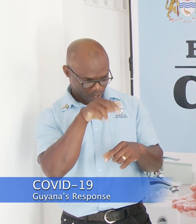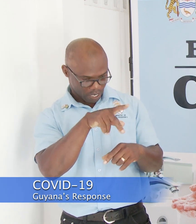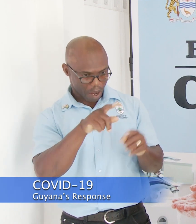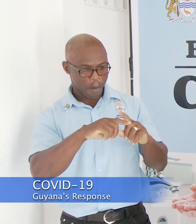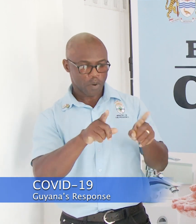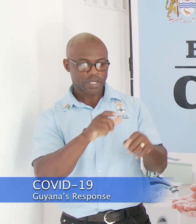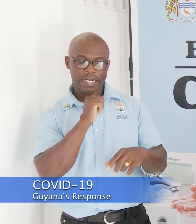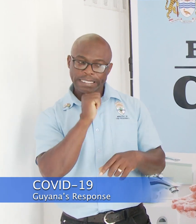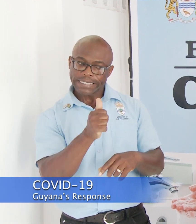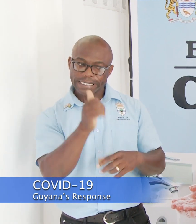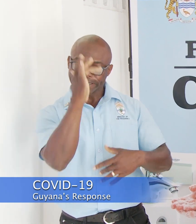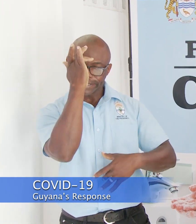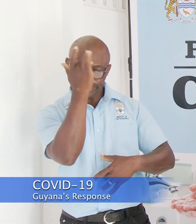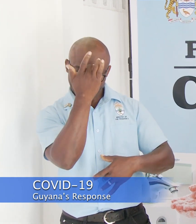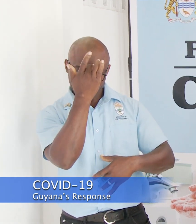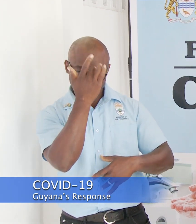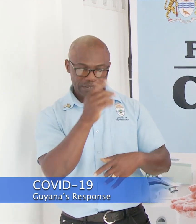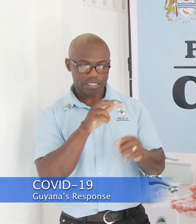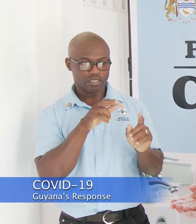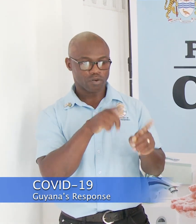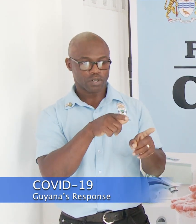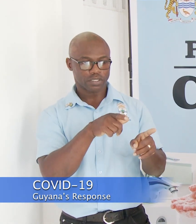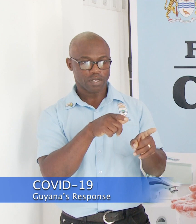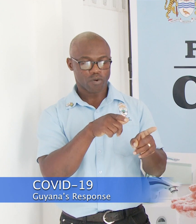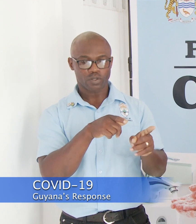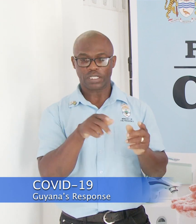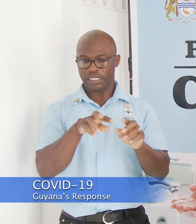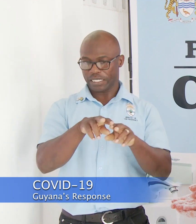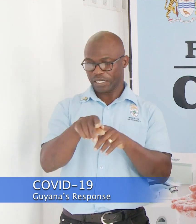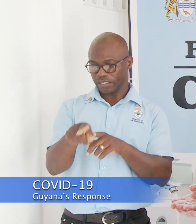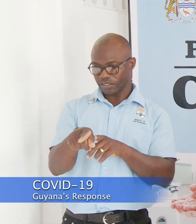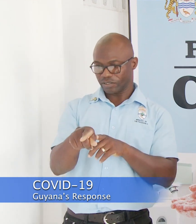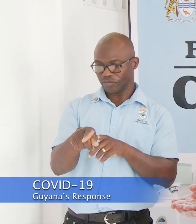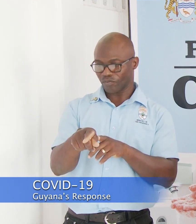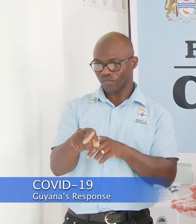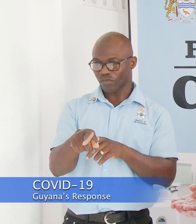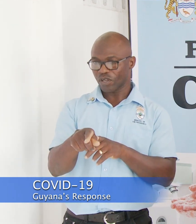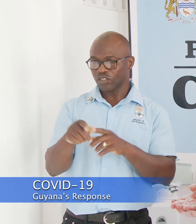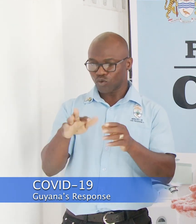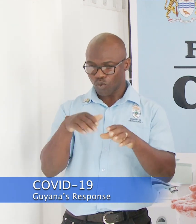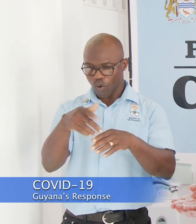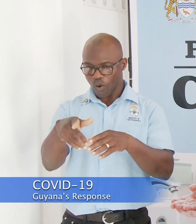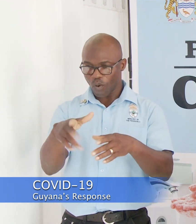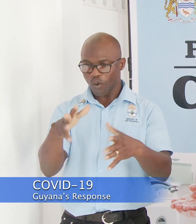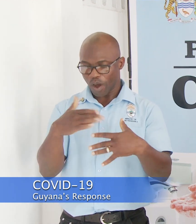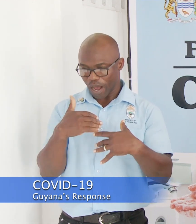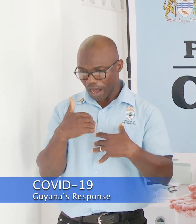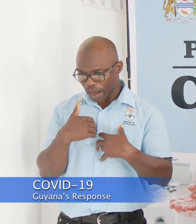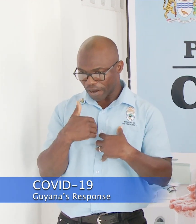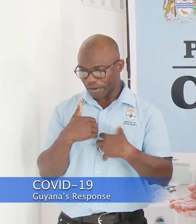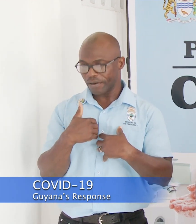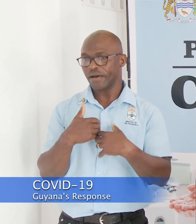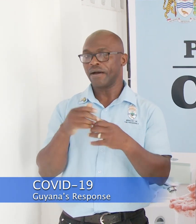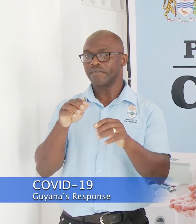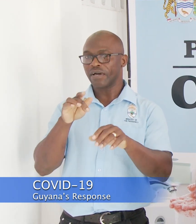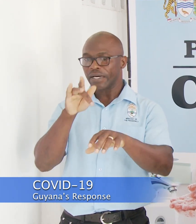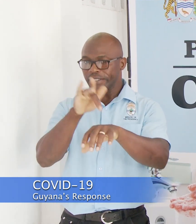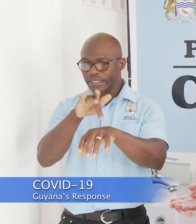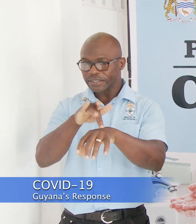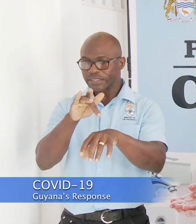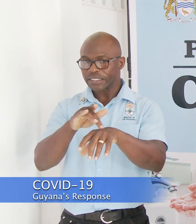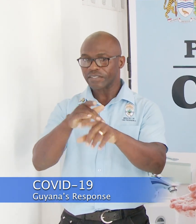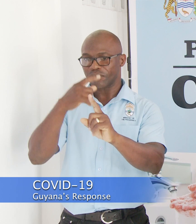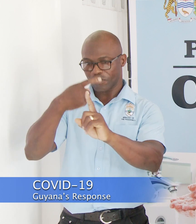in isolation are those persons who would have been exposed and have tested